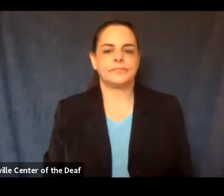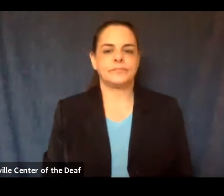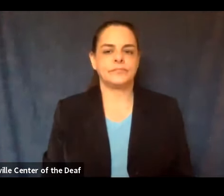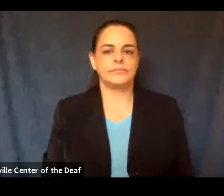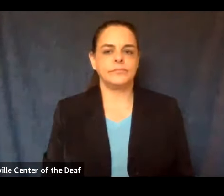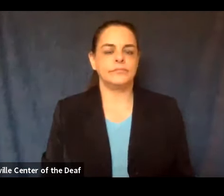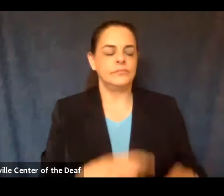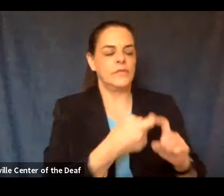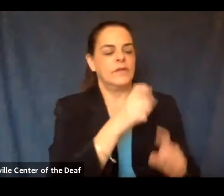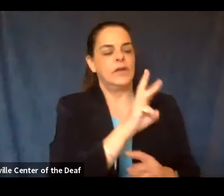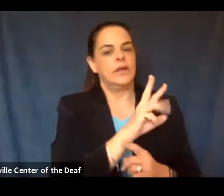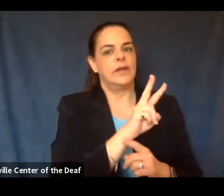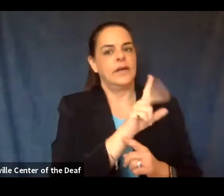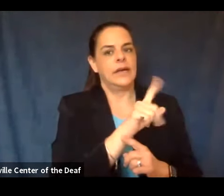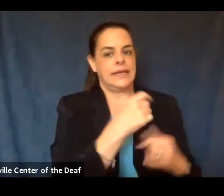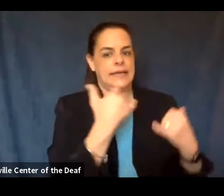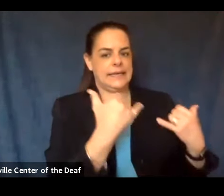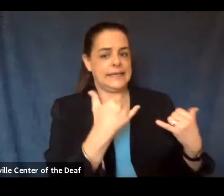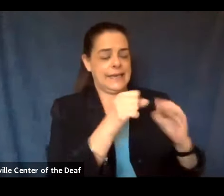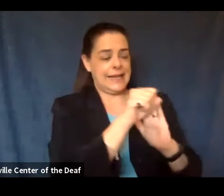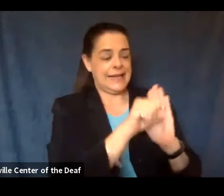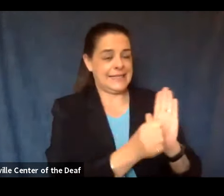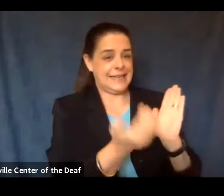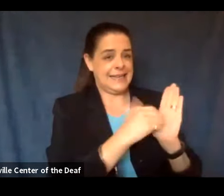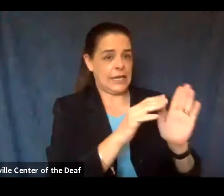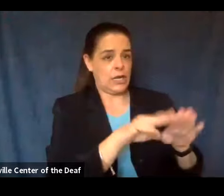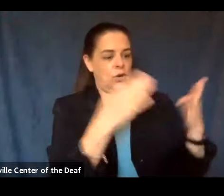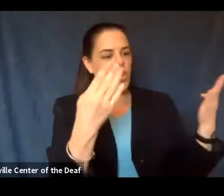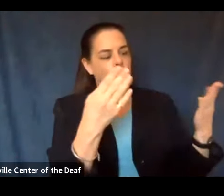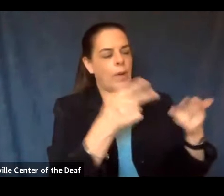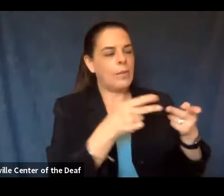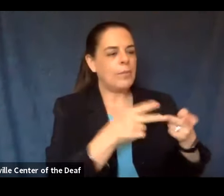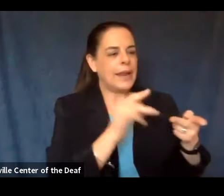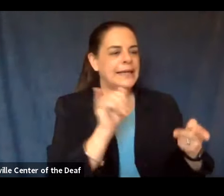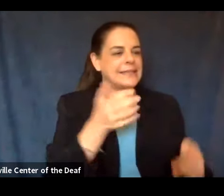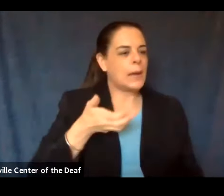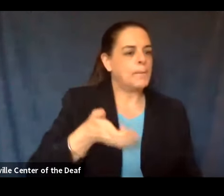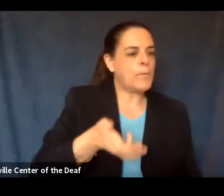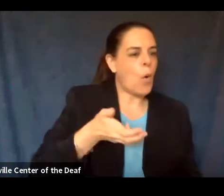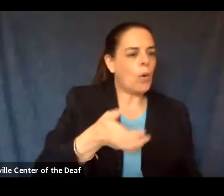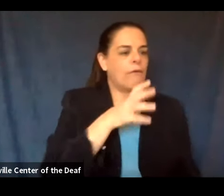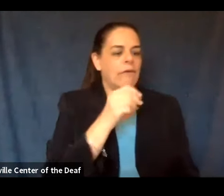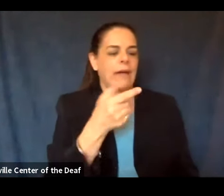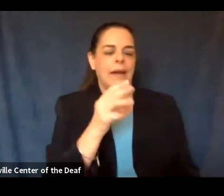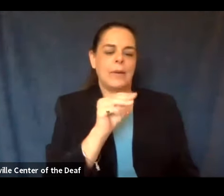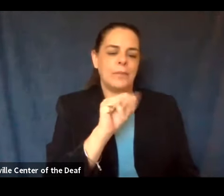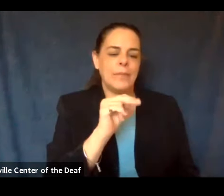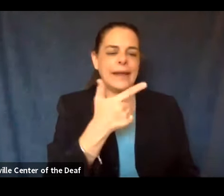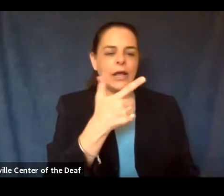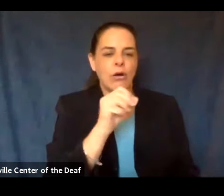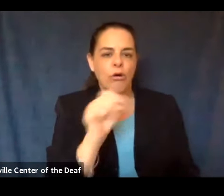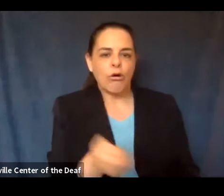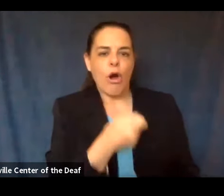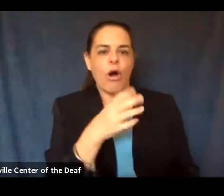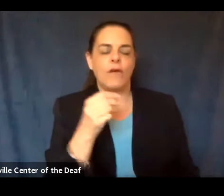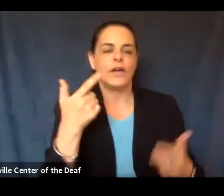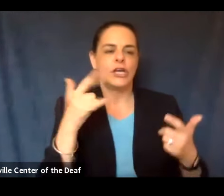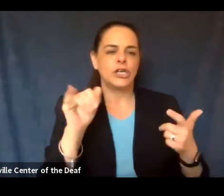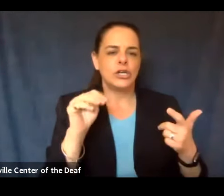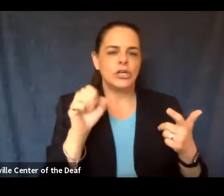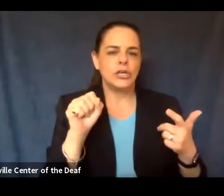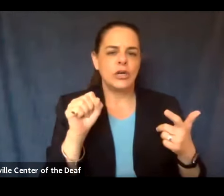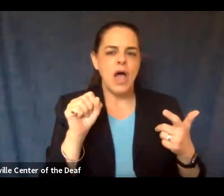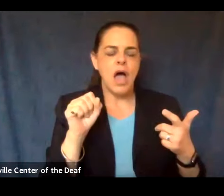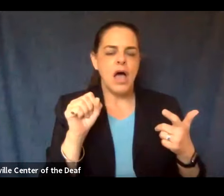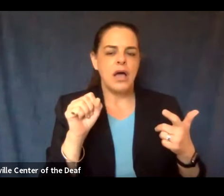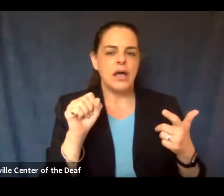From WBLT, today the state is reopening venues like bowling and mini golf. Gyms have, I think the Mid-States